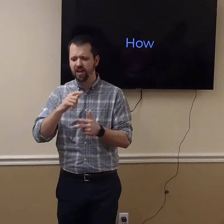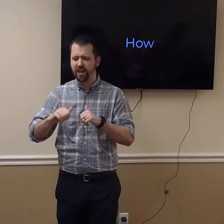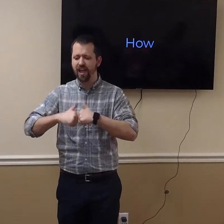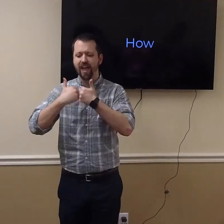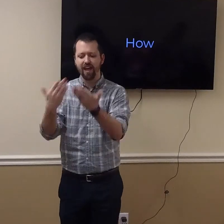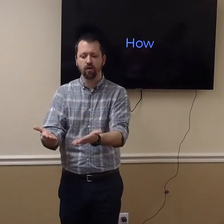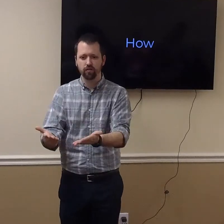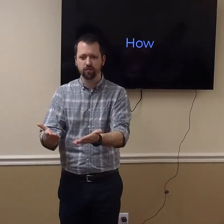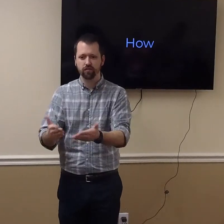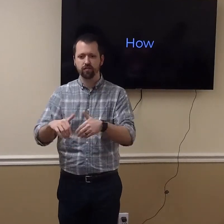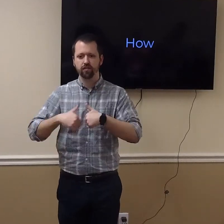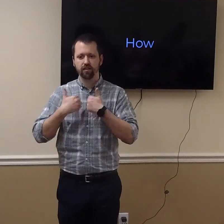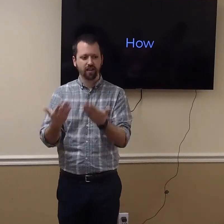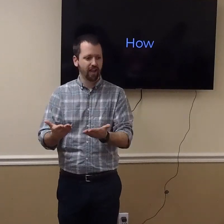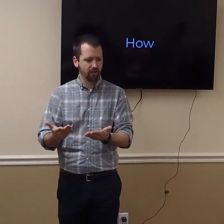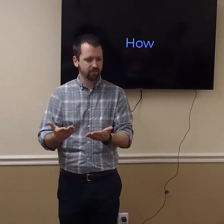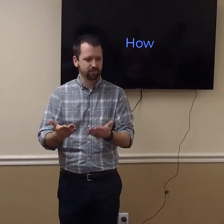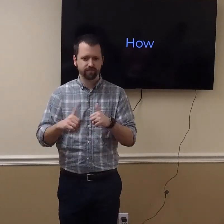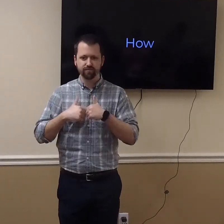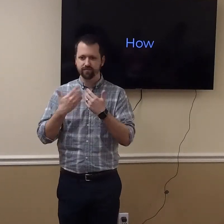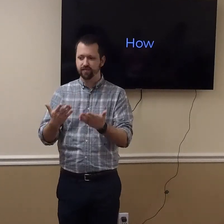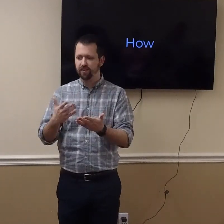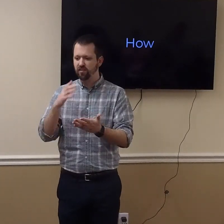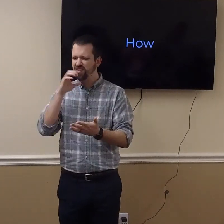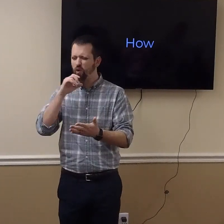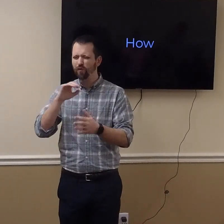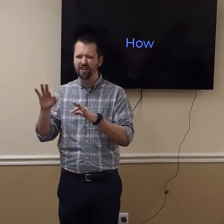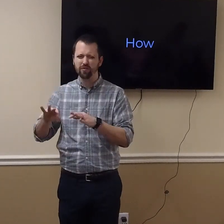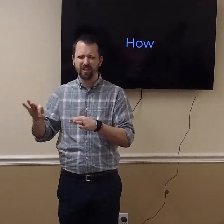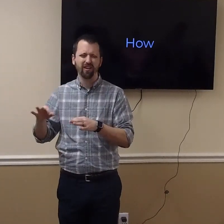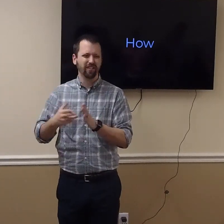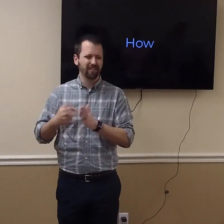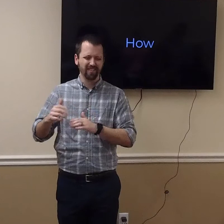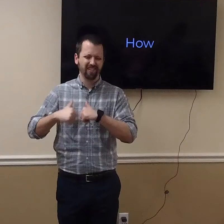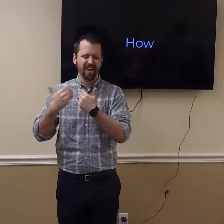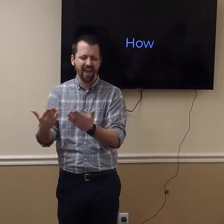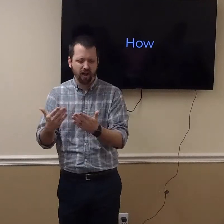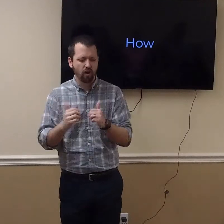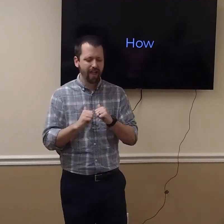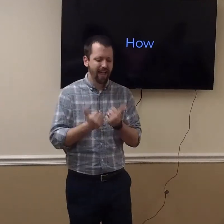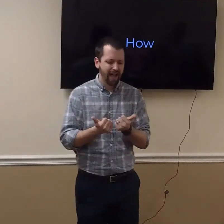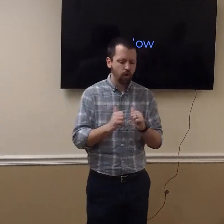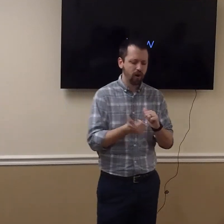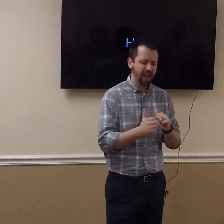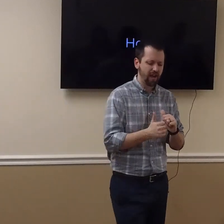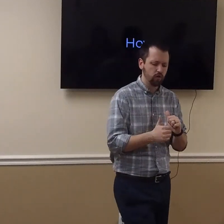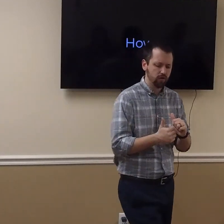sign. How. Yeah. So that's the old-fashioned way, honestly. So how, or how.